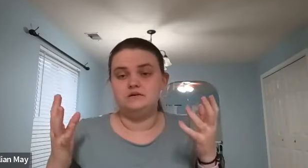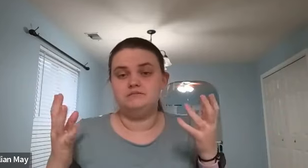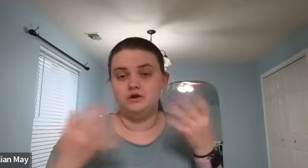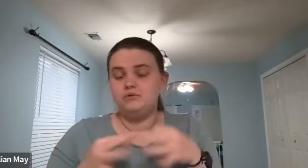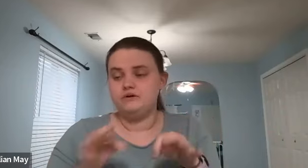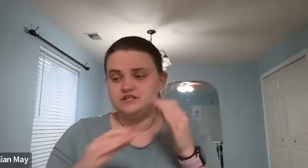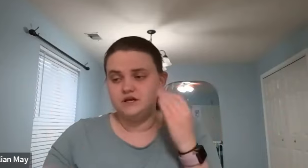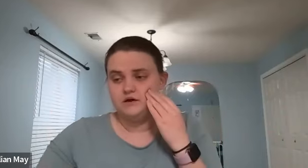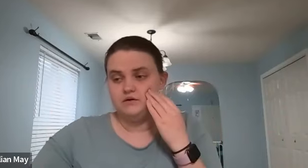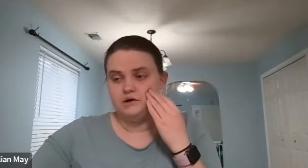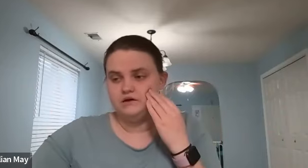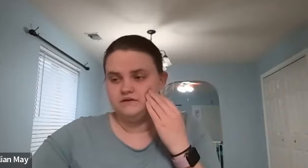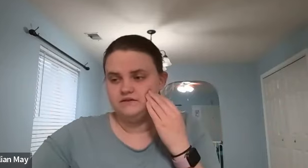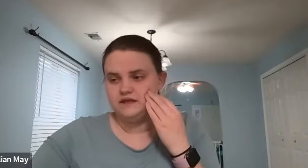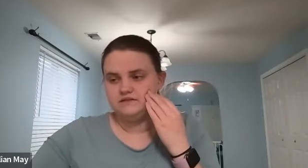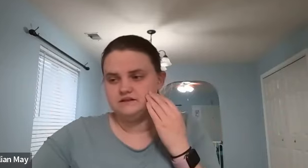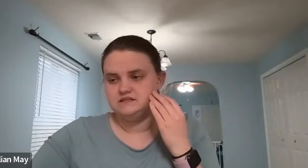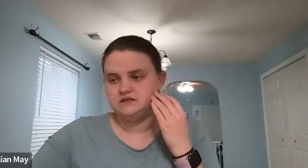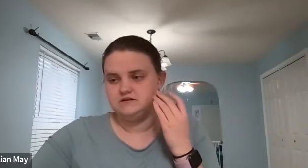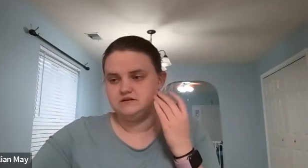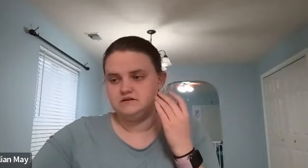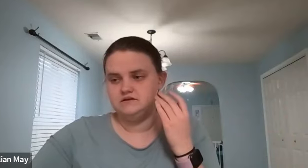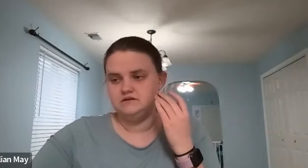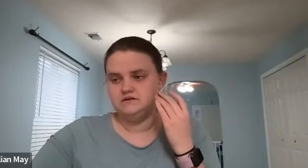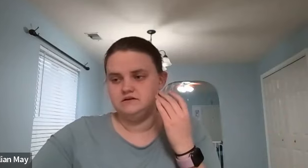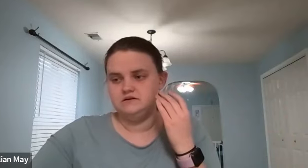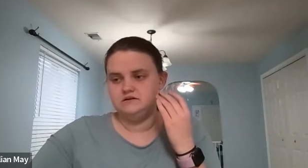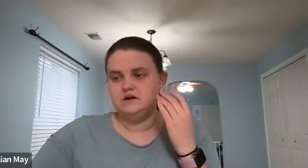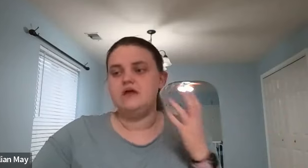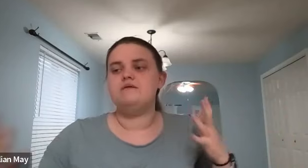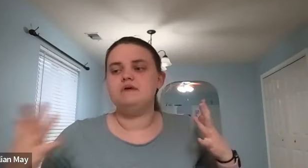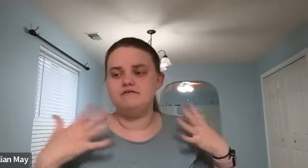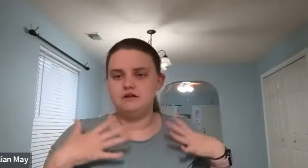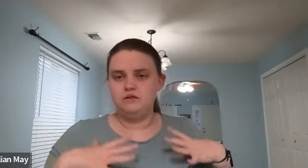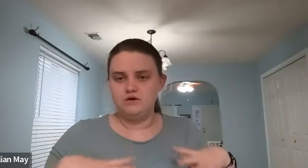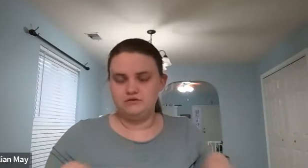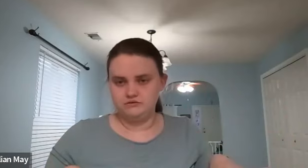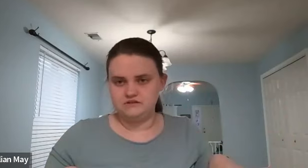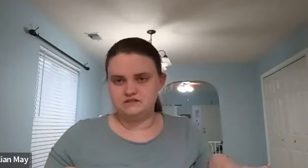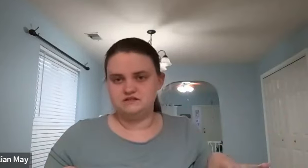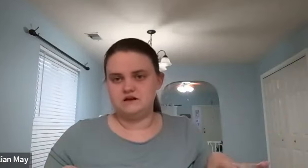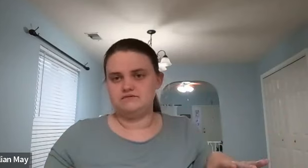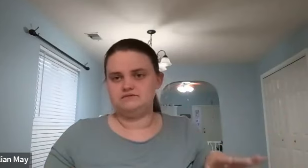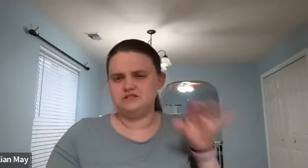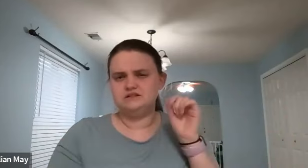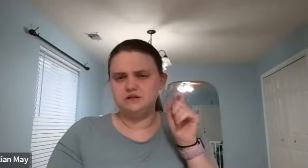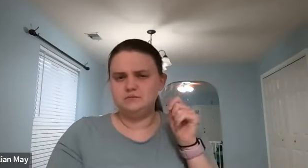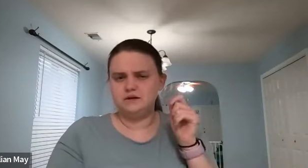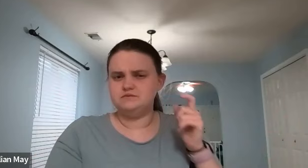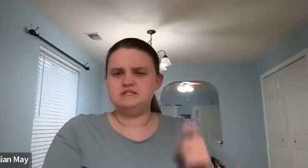that are important to know. Then let's see. And then we have clothes and stuff, just a little bit, because